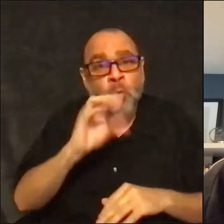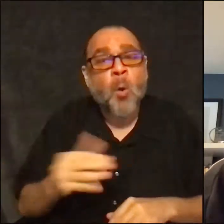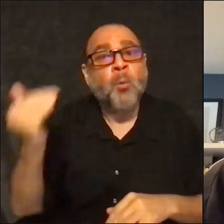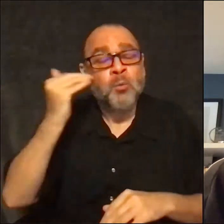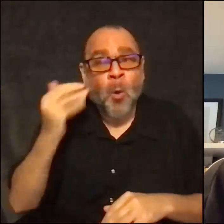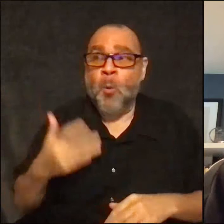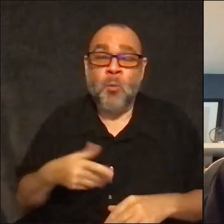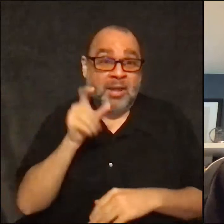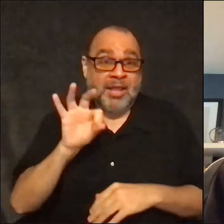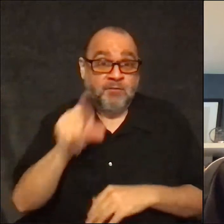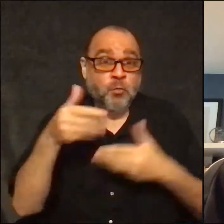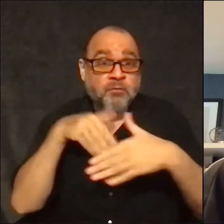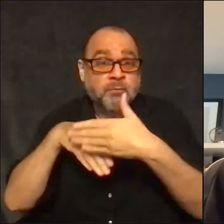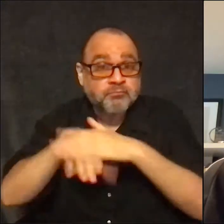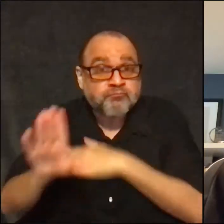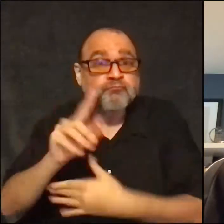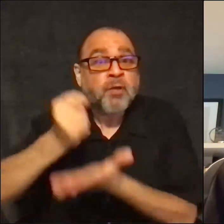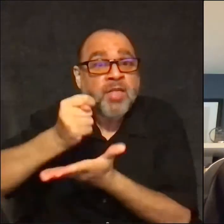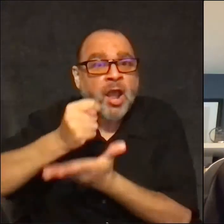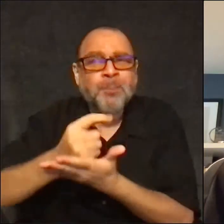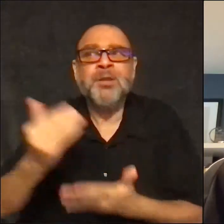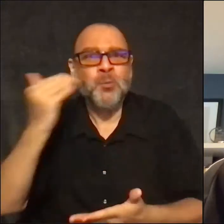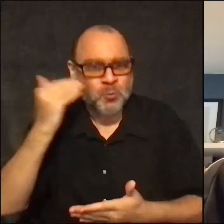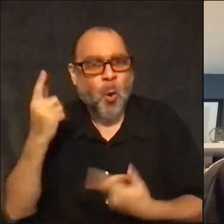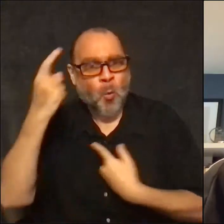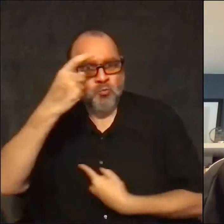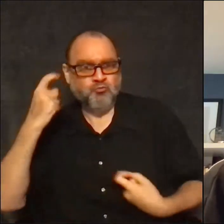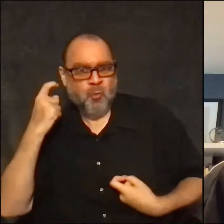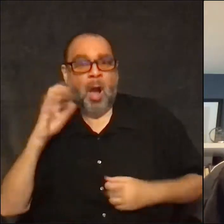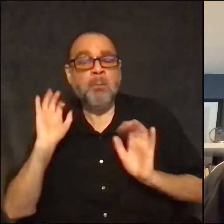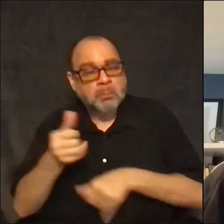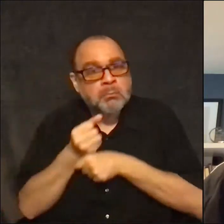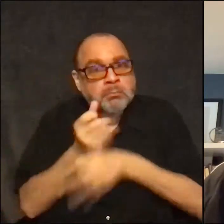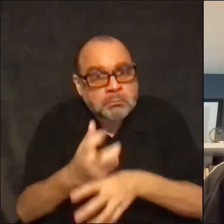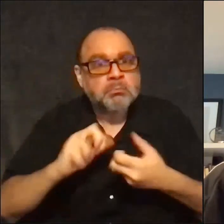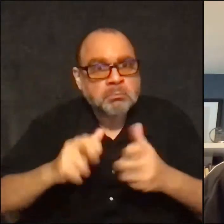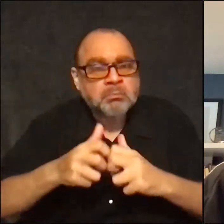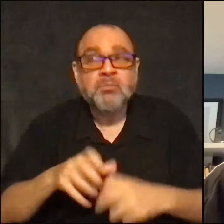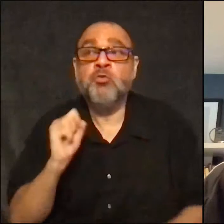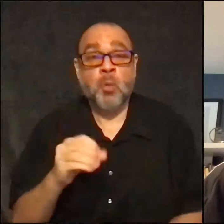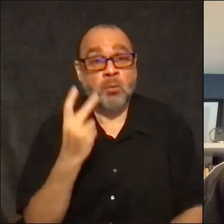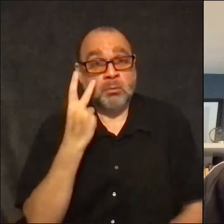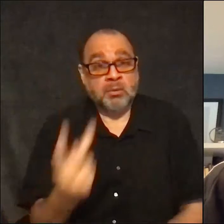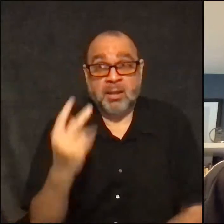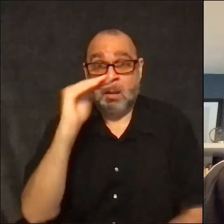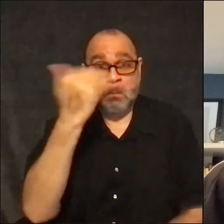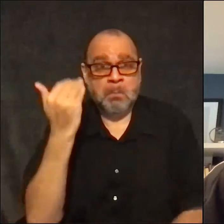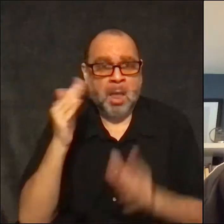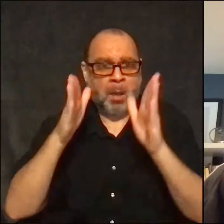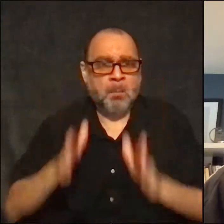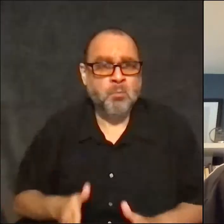challenges. So when you see an adult black person, you know, it's not absurd to imagine that what we're carrying right